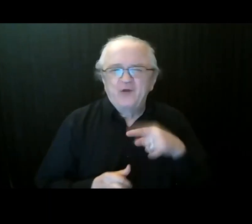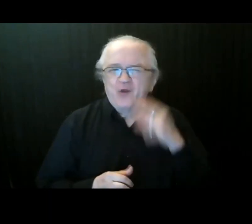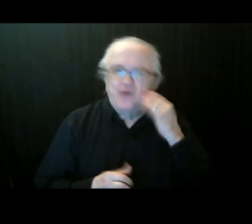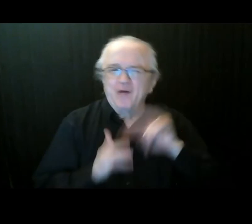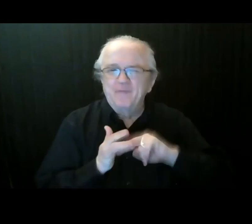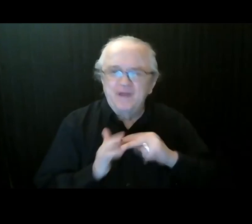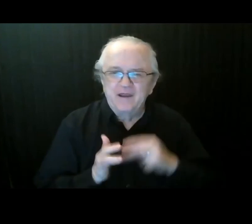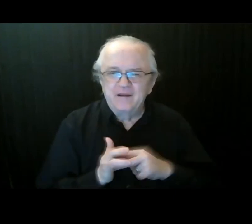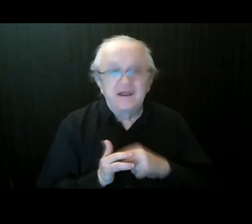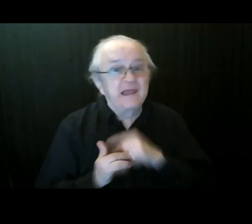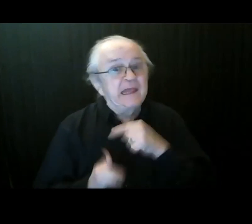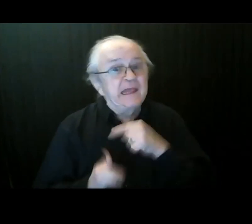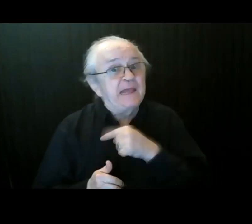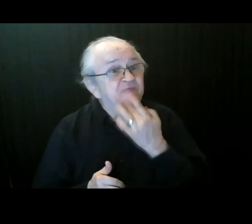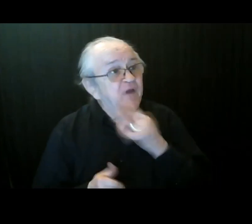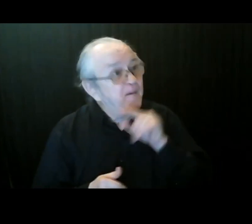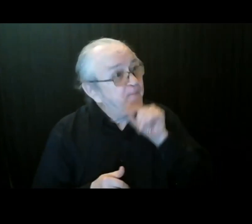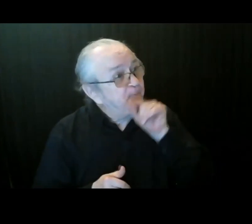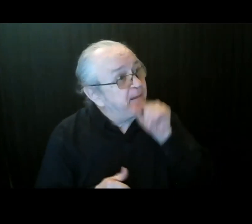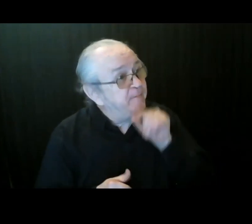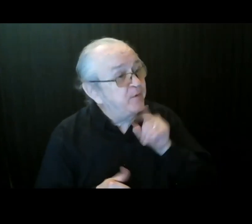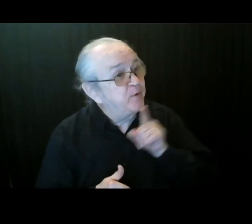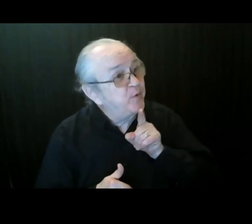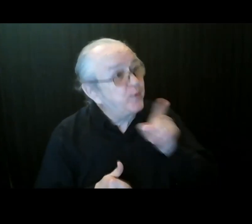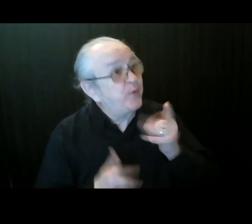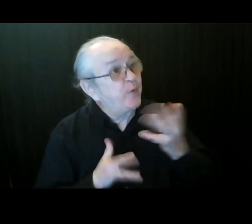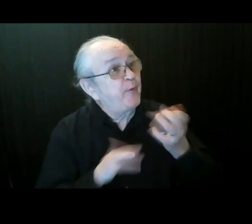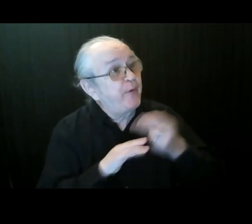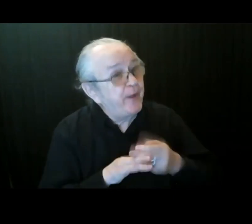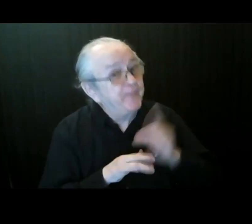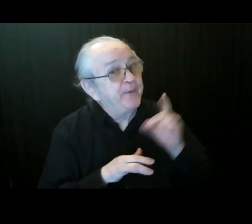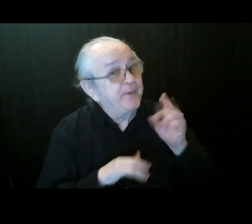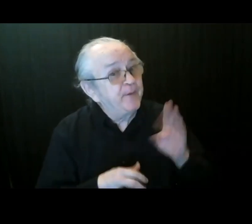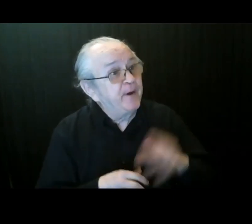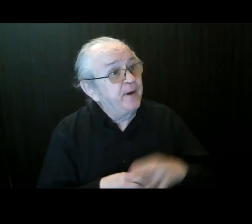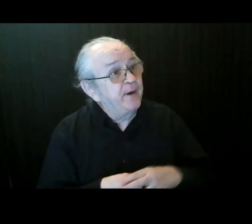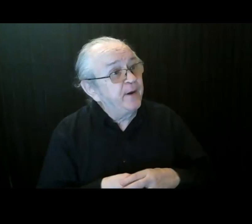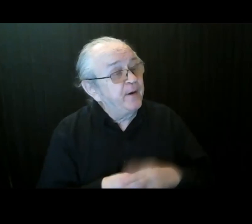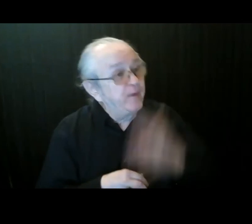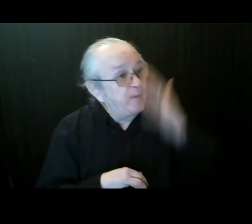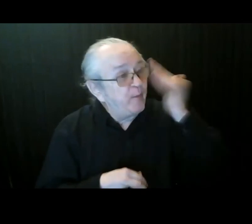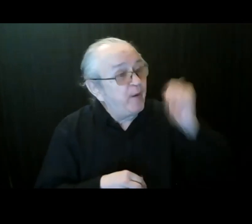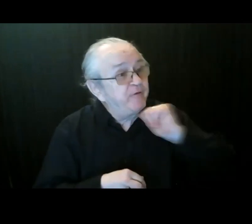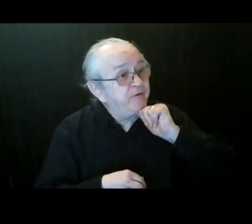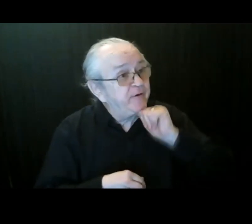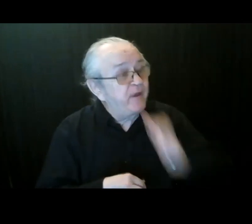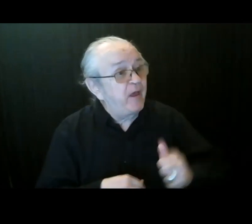wants to be called Pete, and you want to call him Dickie Bird. Why don't we